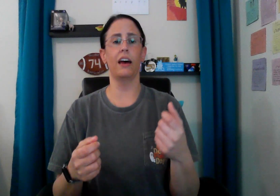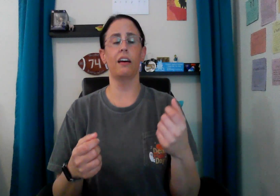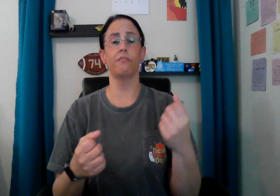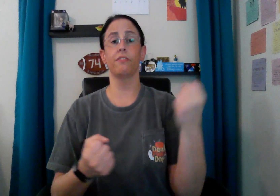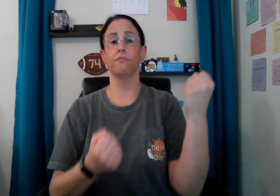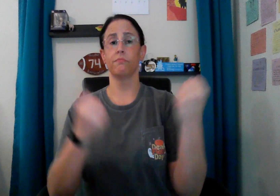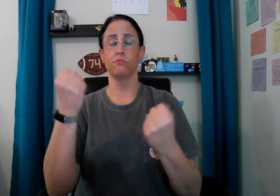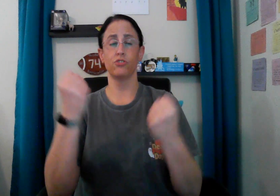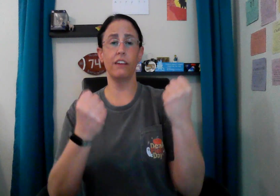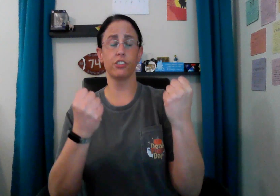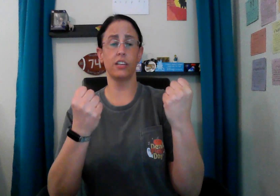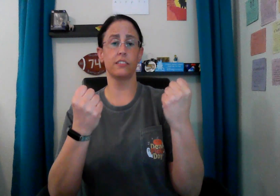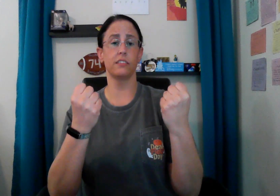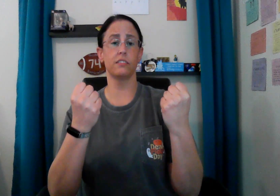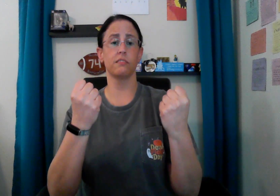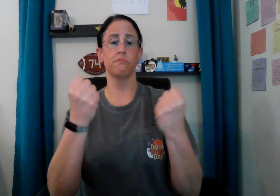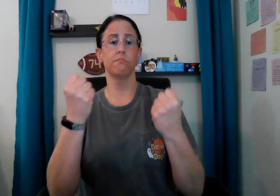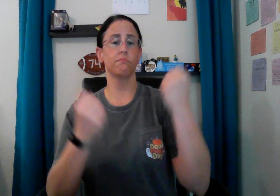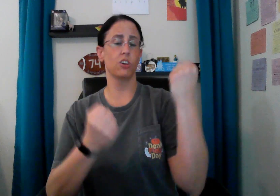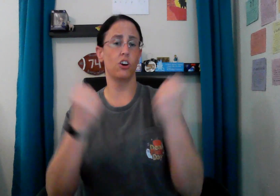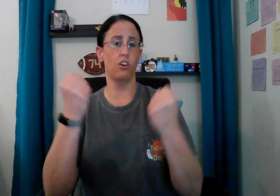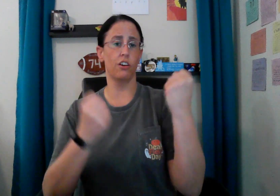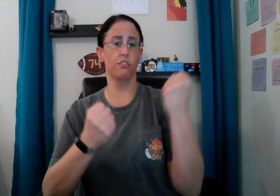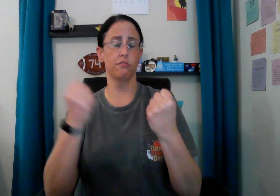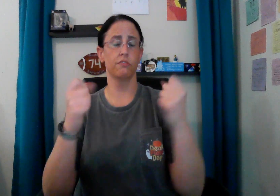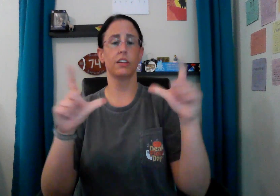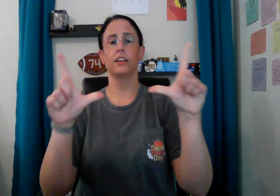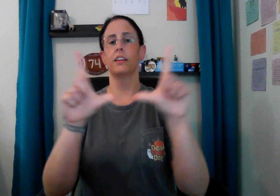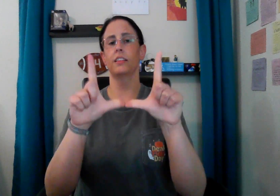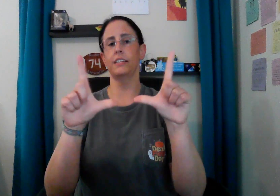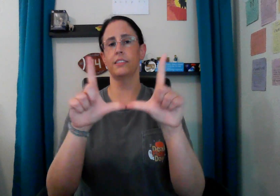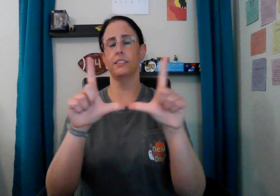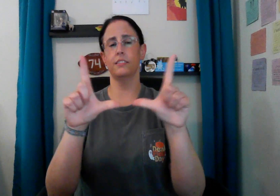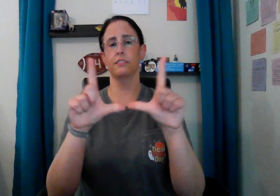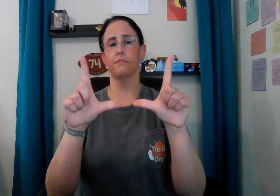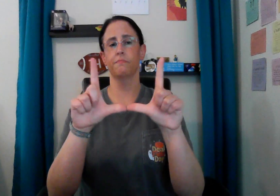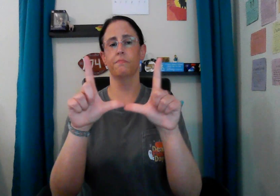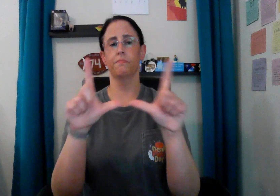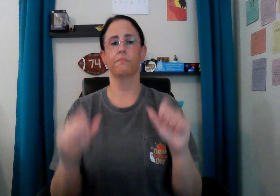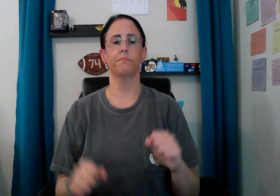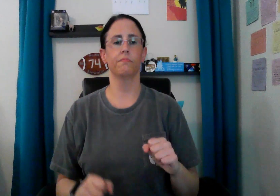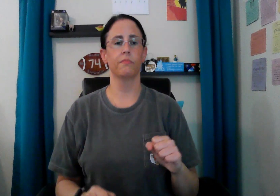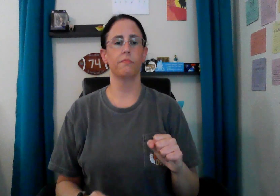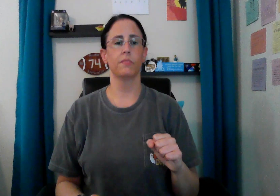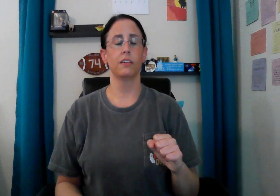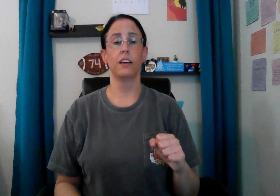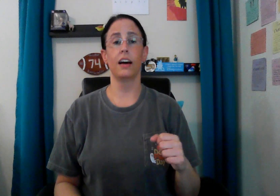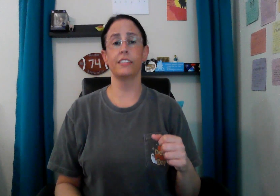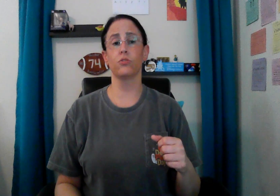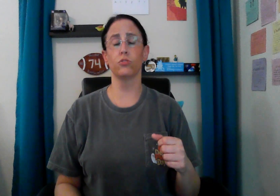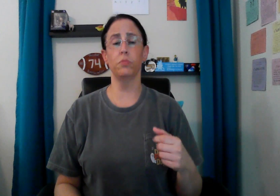have driver's license, car license. High school